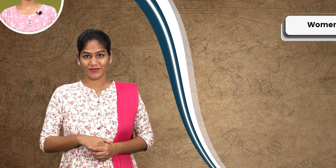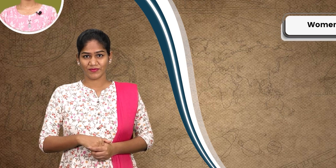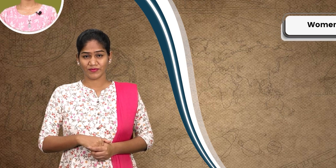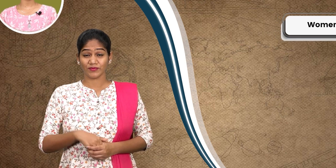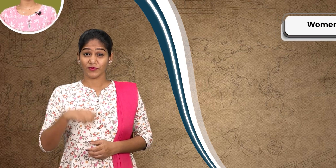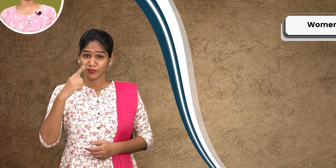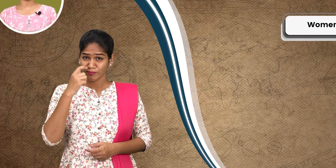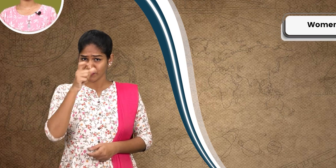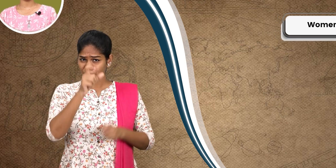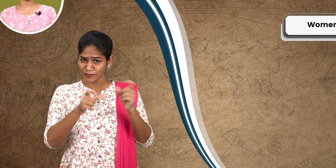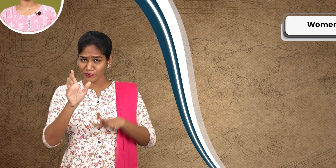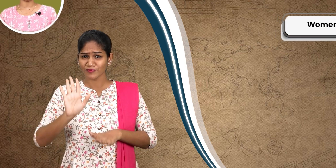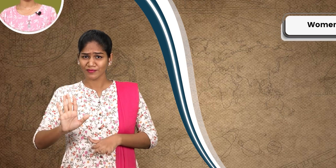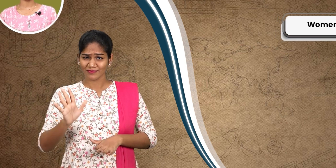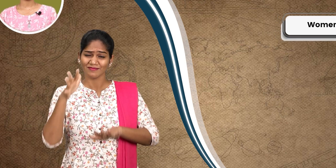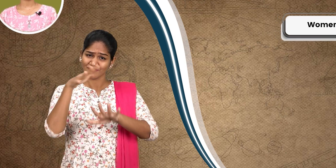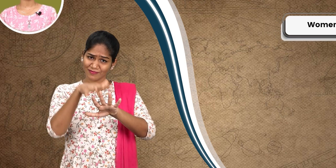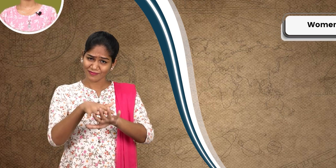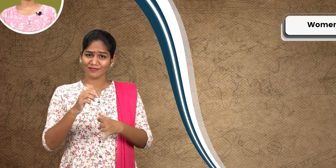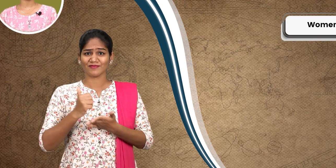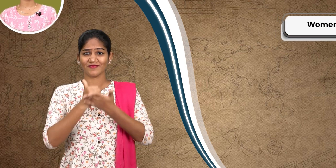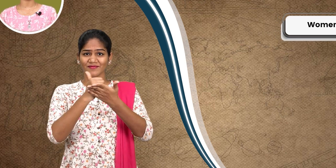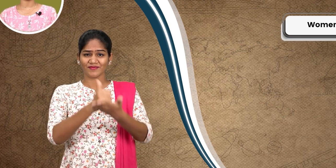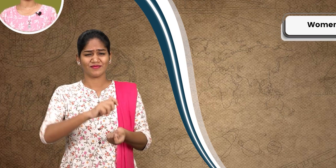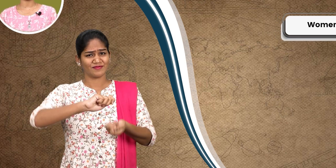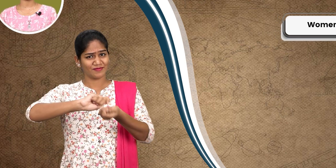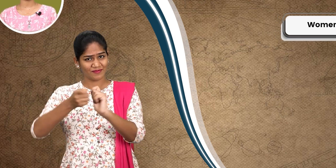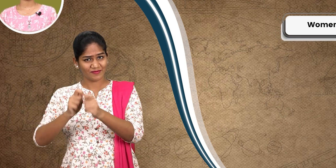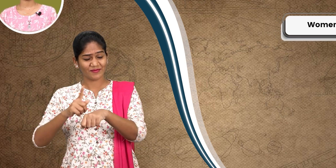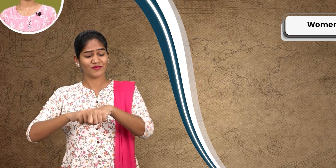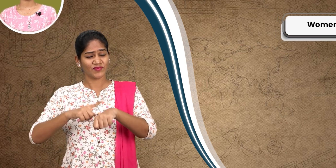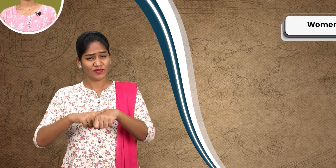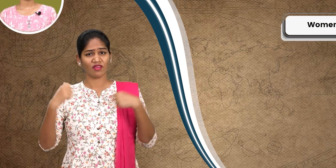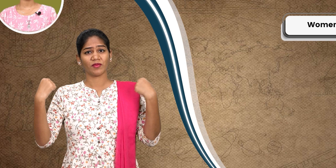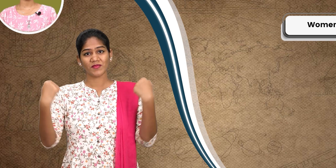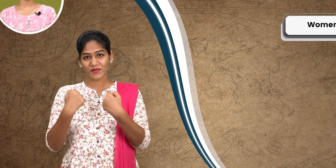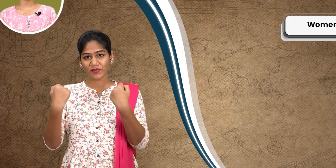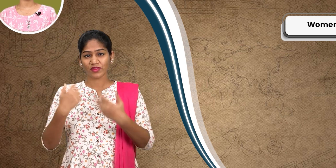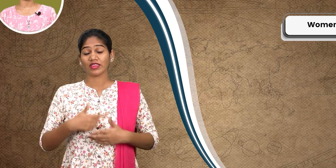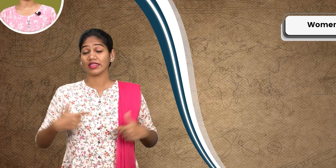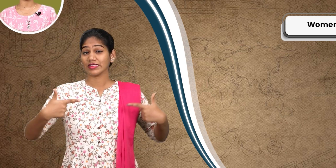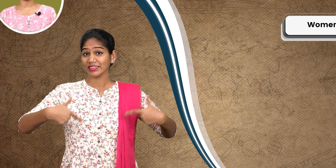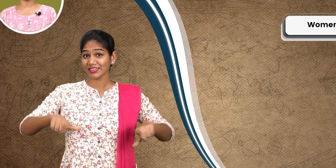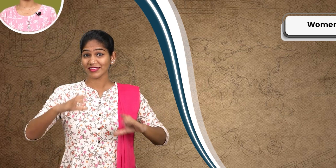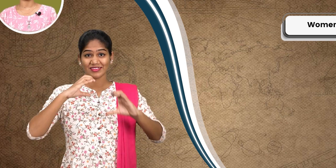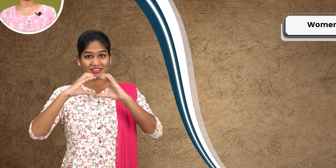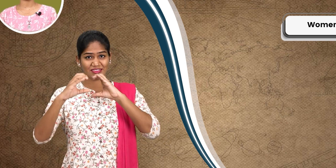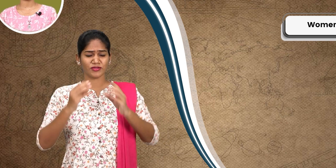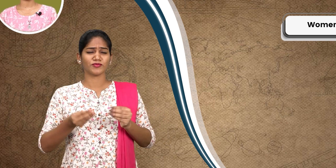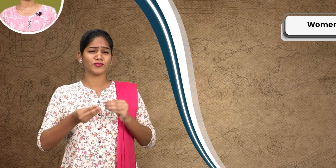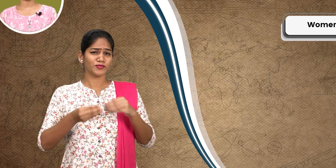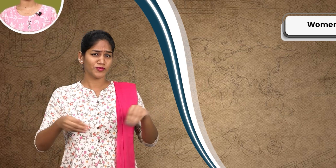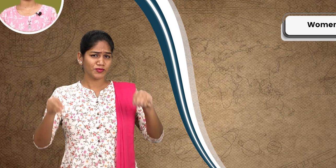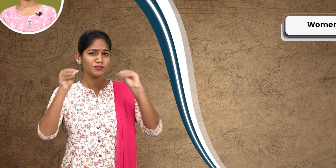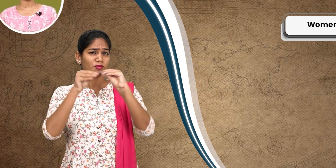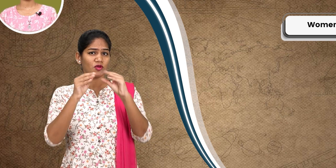Women also contributed to the reform movements. Begums. Let us discuss it more.